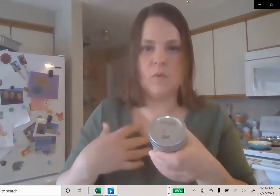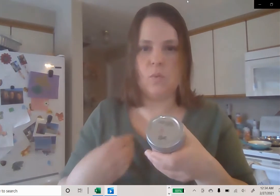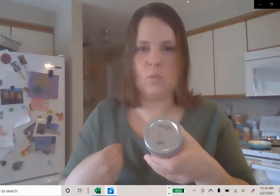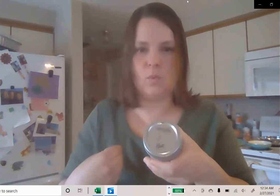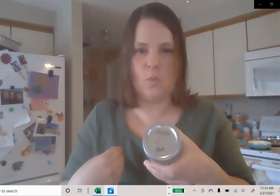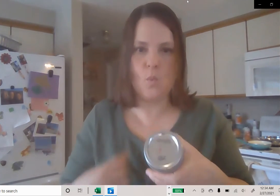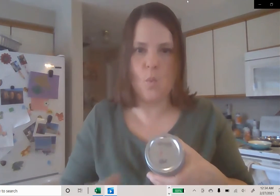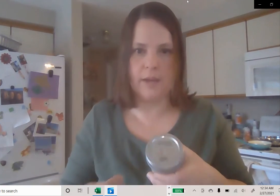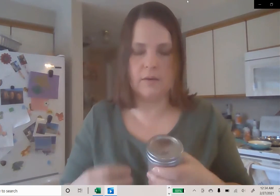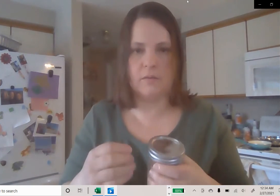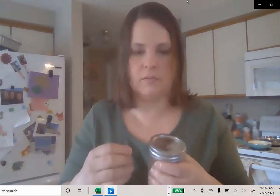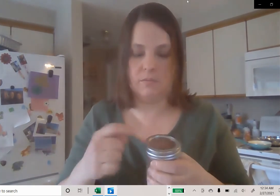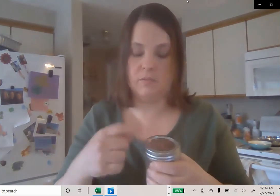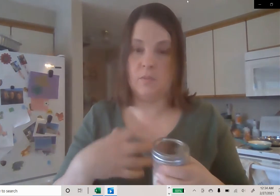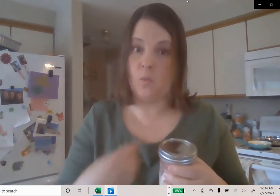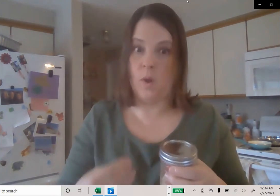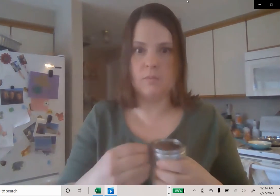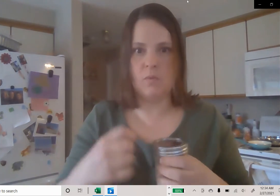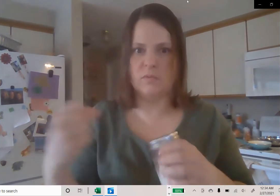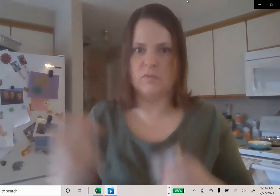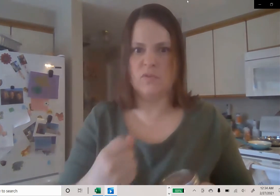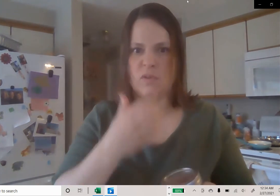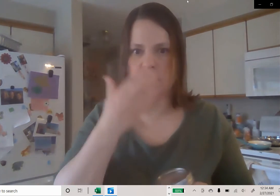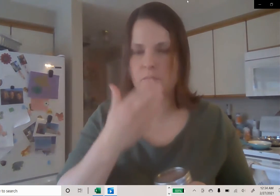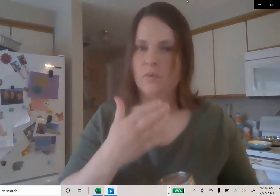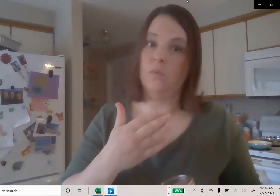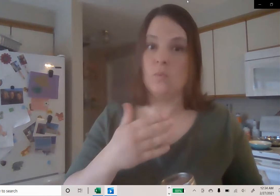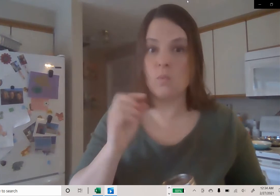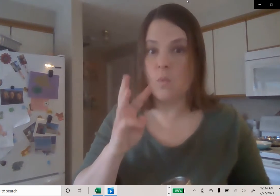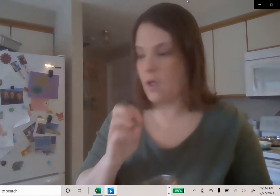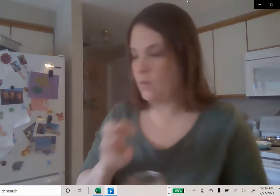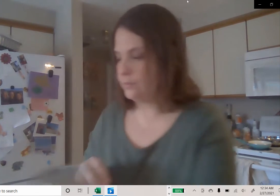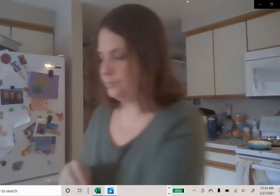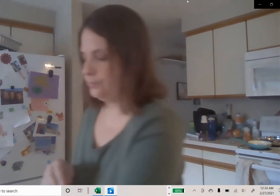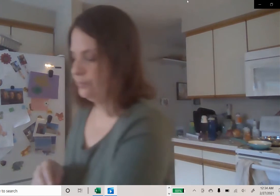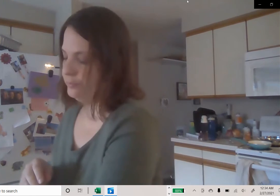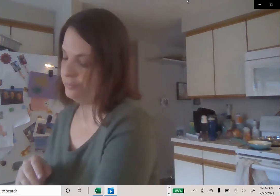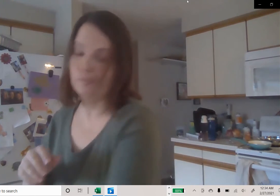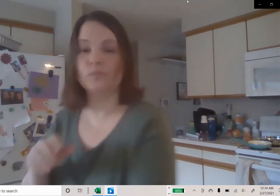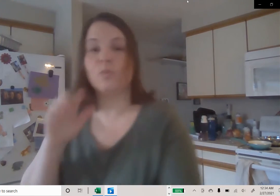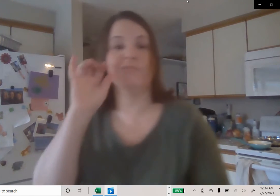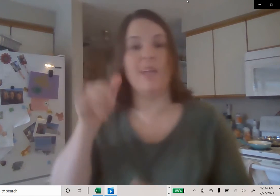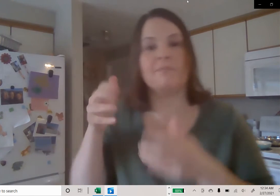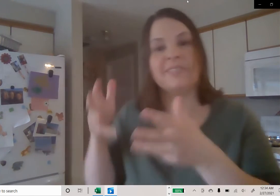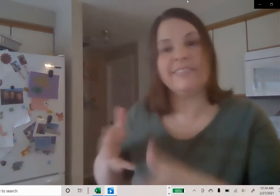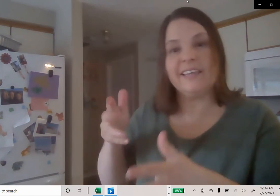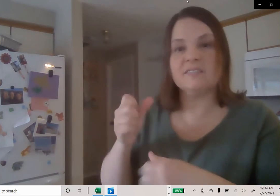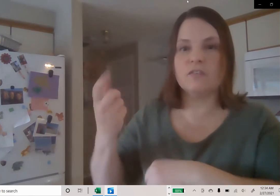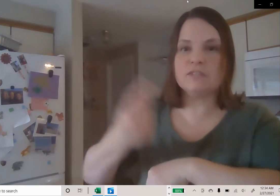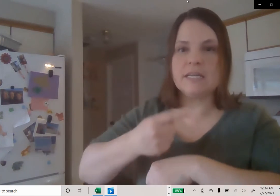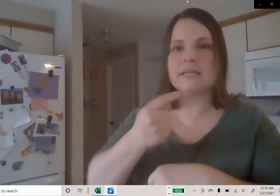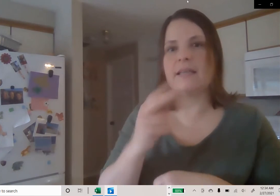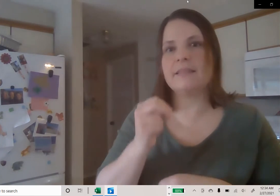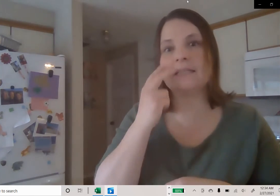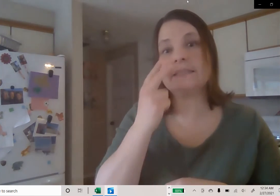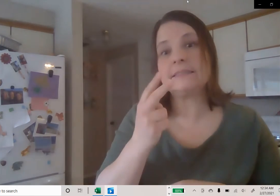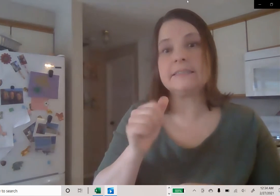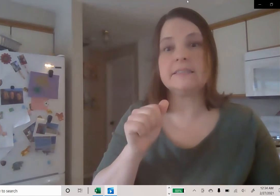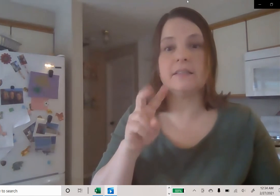and this one has a white one inside. The white is really stronger in odor. My goodness. I know you leave